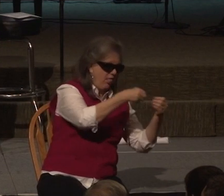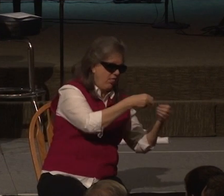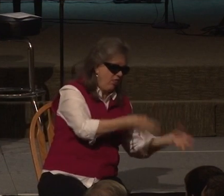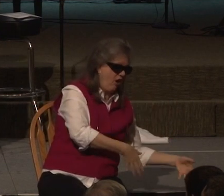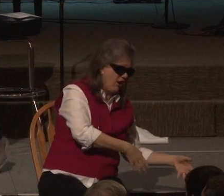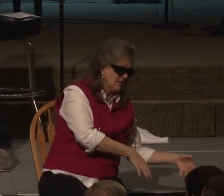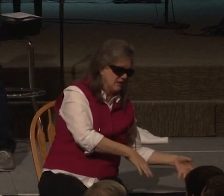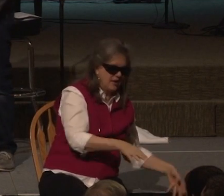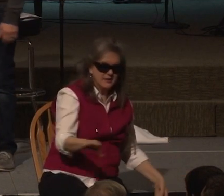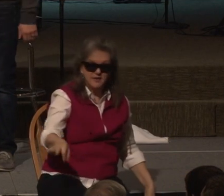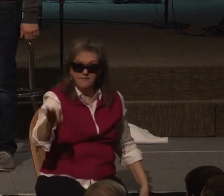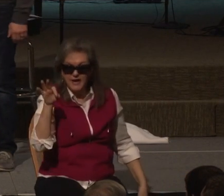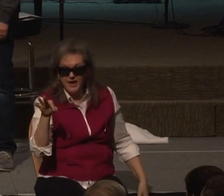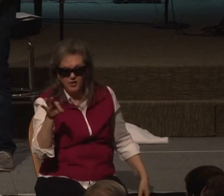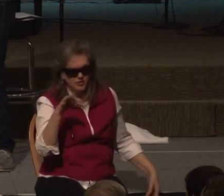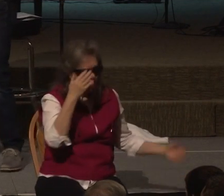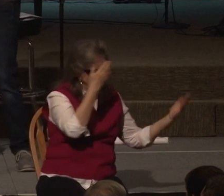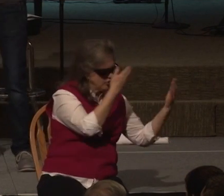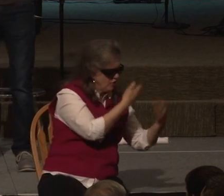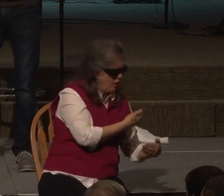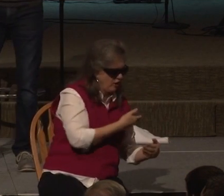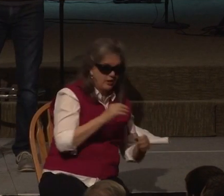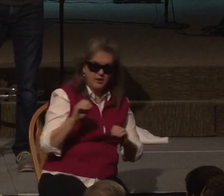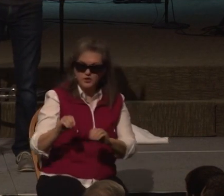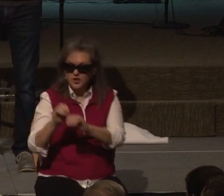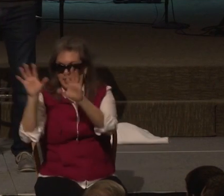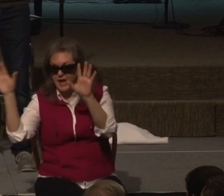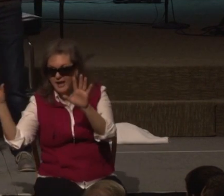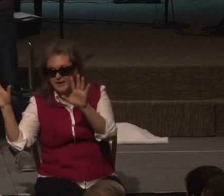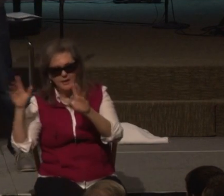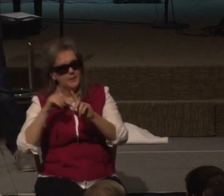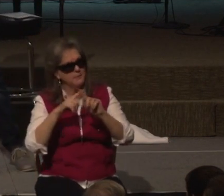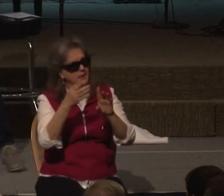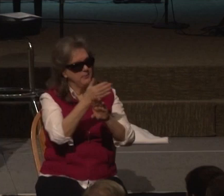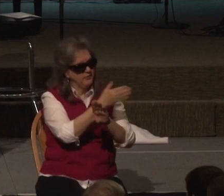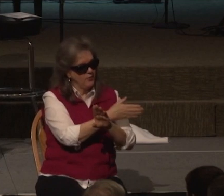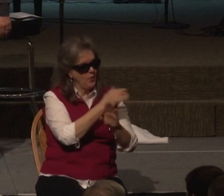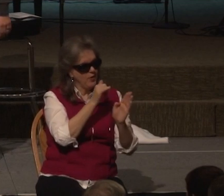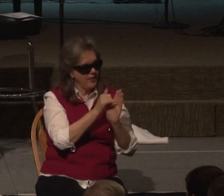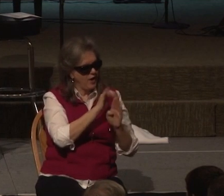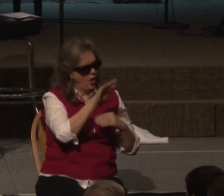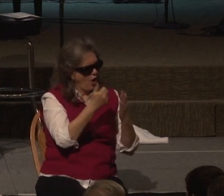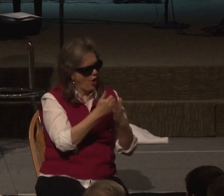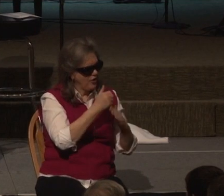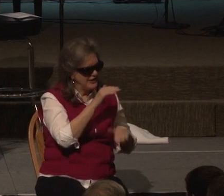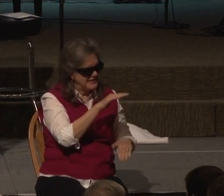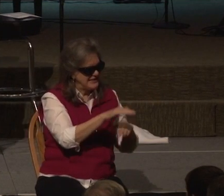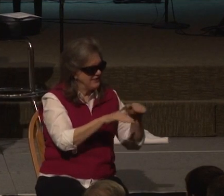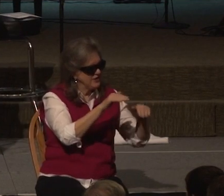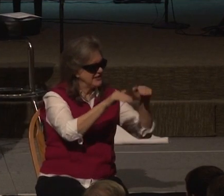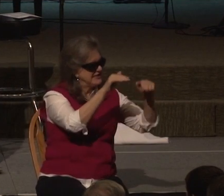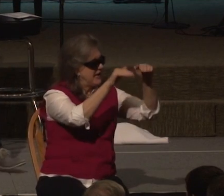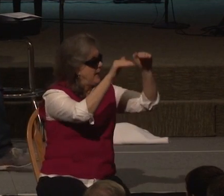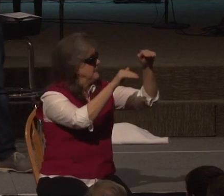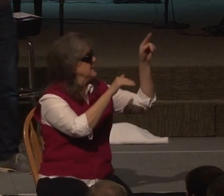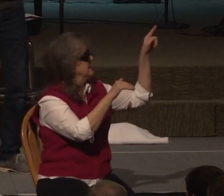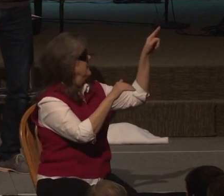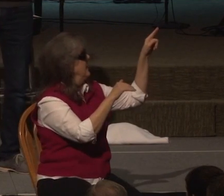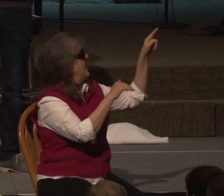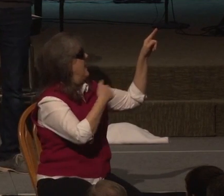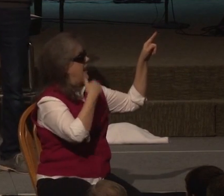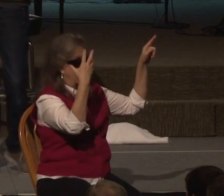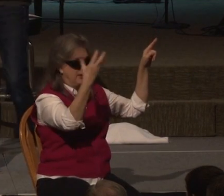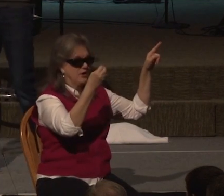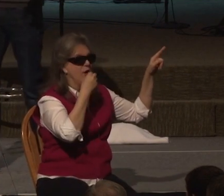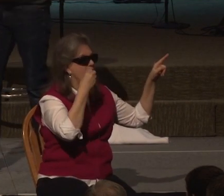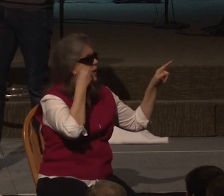other language that it's used in the scriptures, right? But before that are all these steps. If I was you, I would go home and I